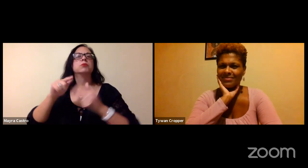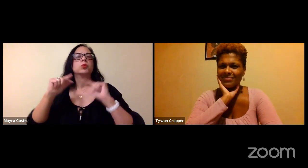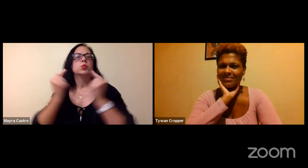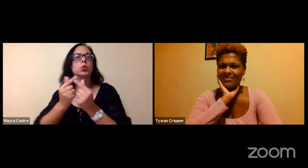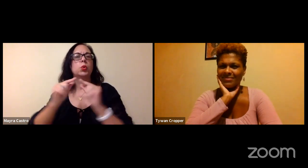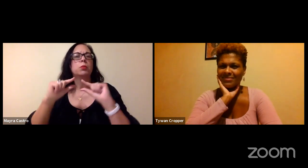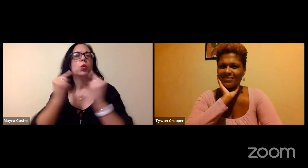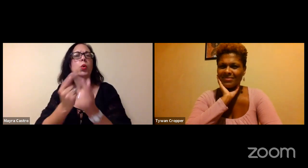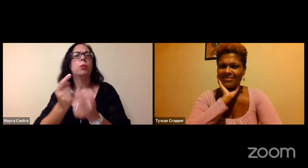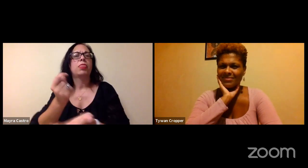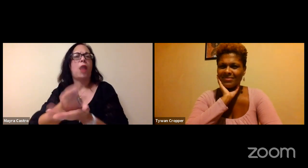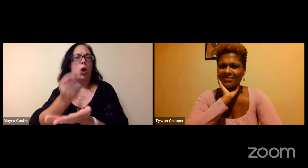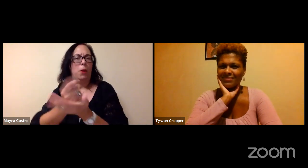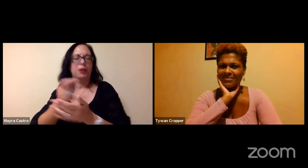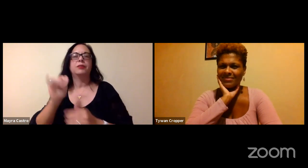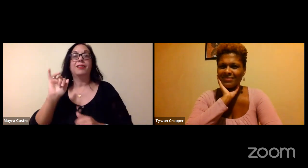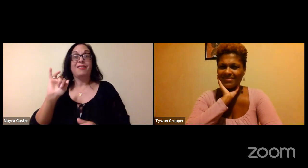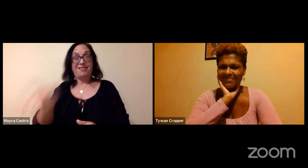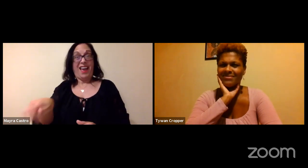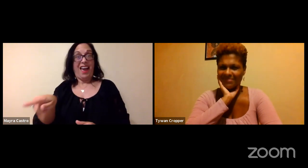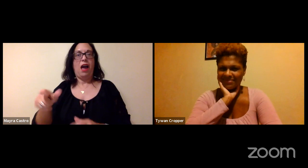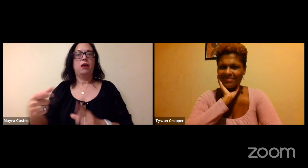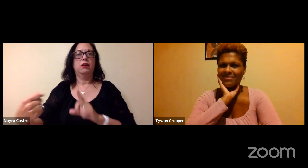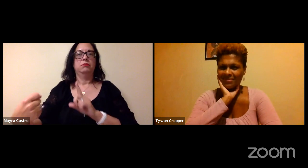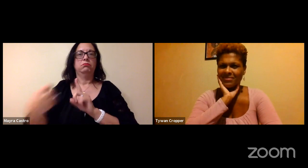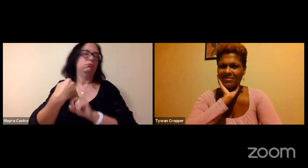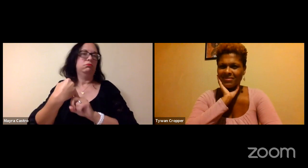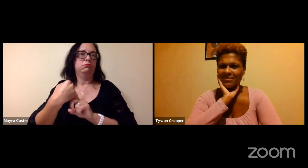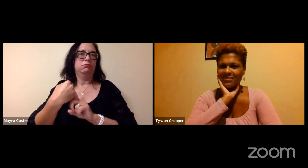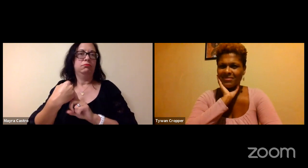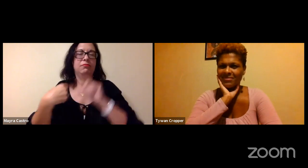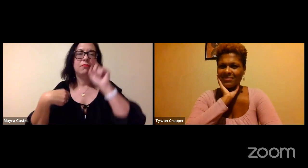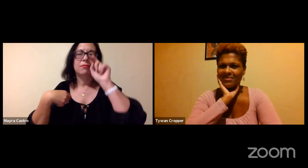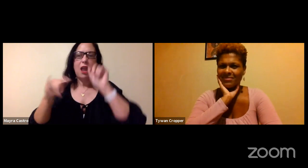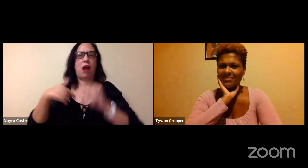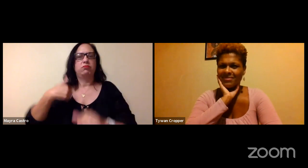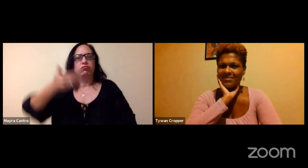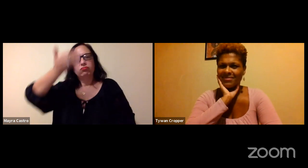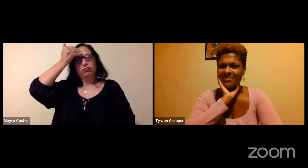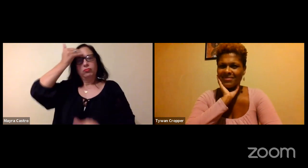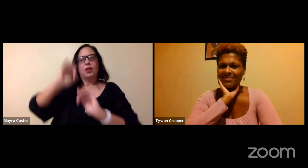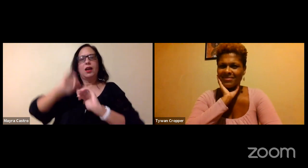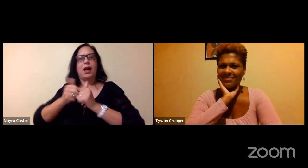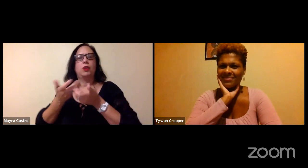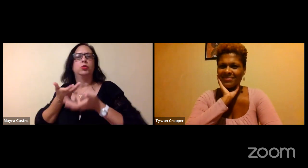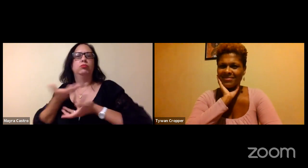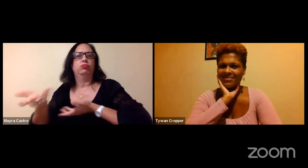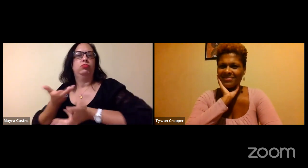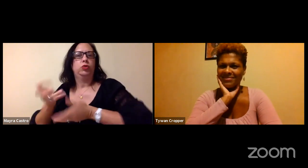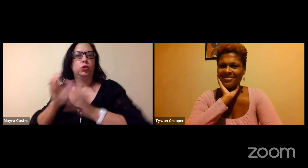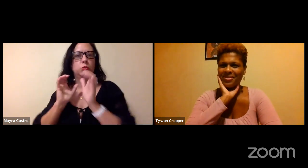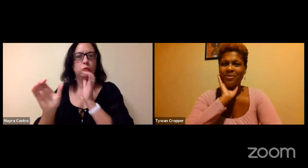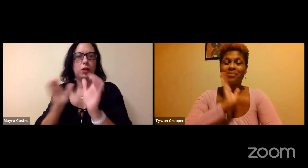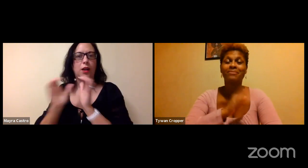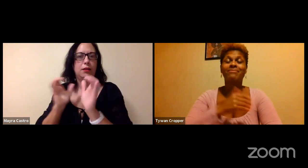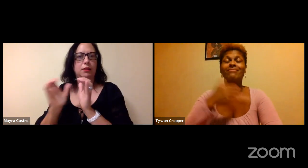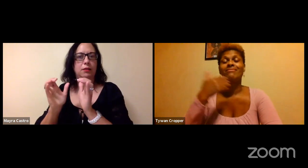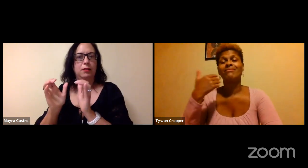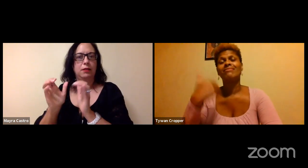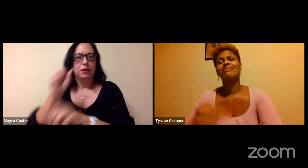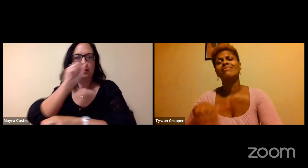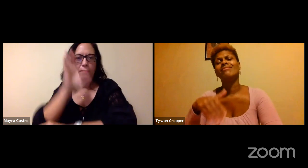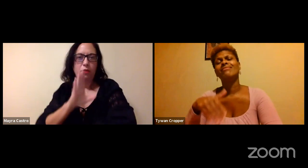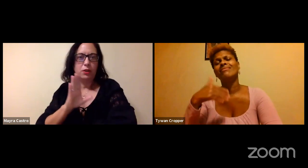deaf adults, group therapy. And all of those